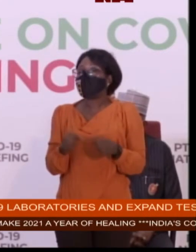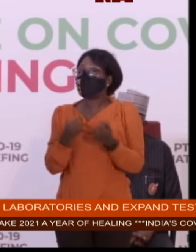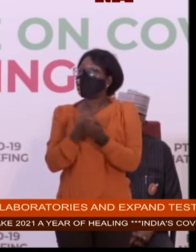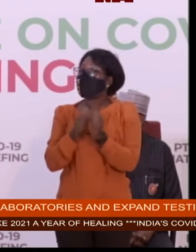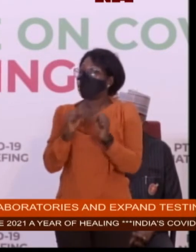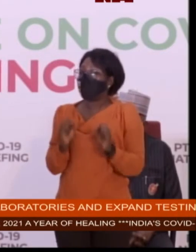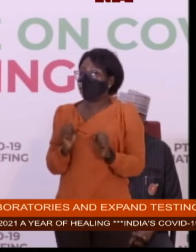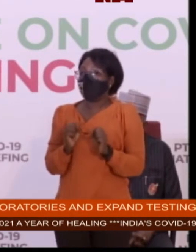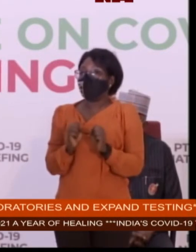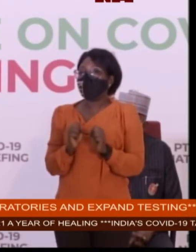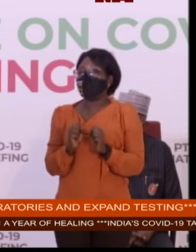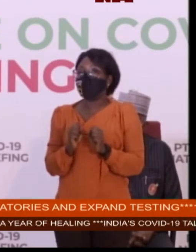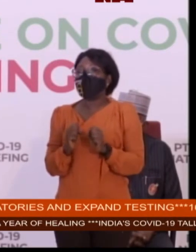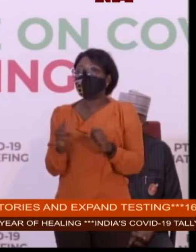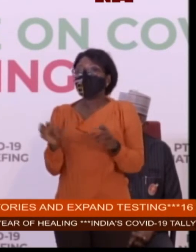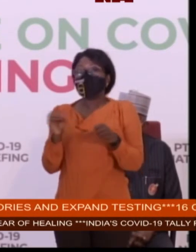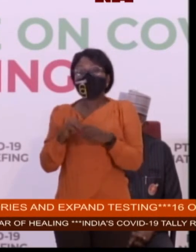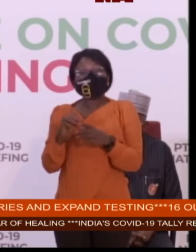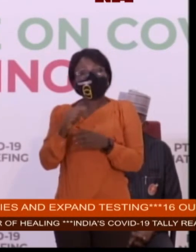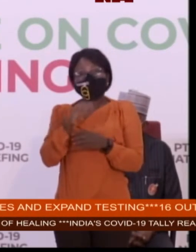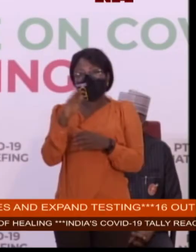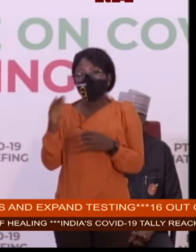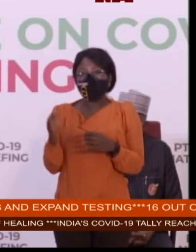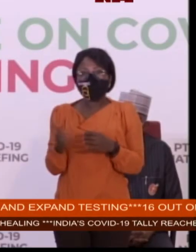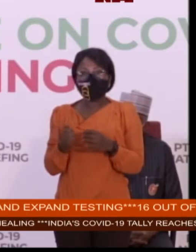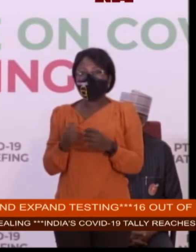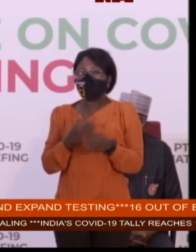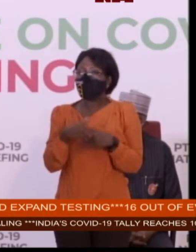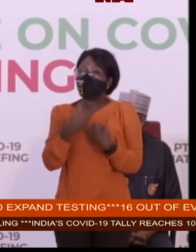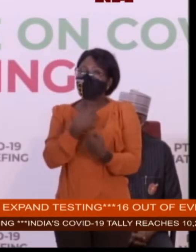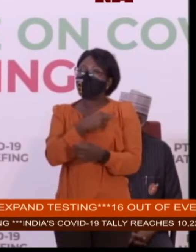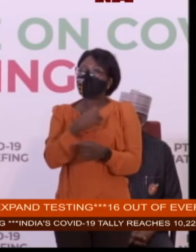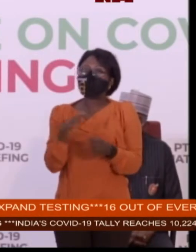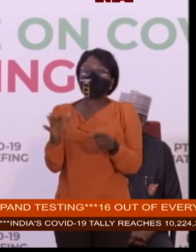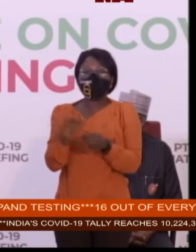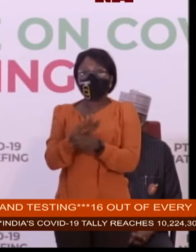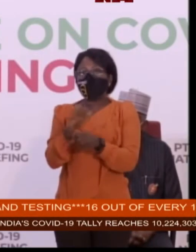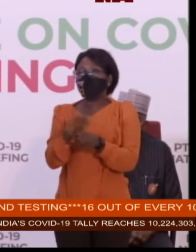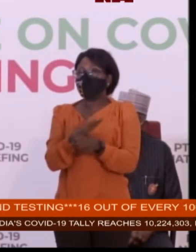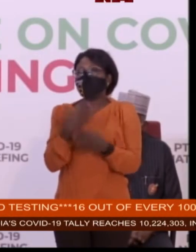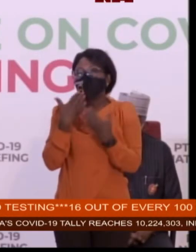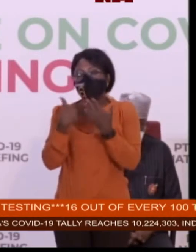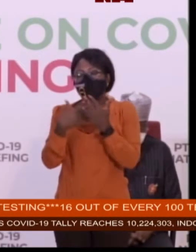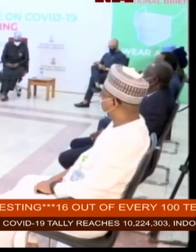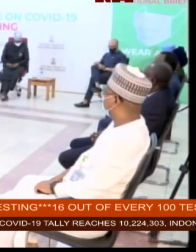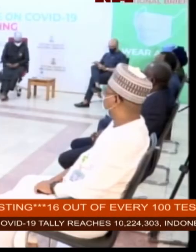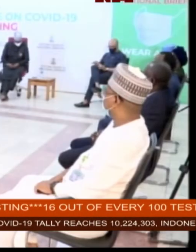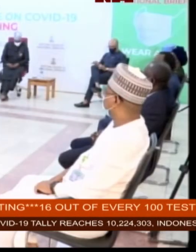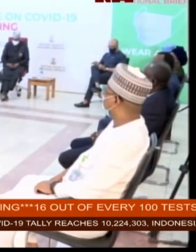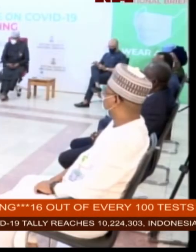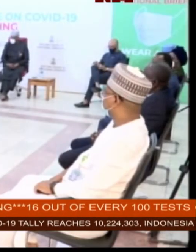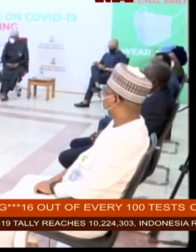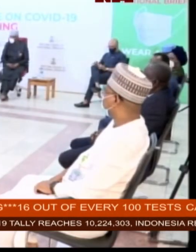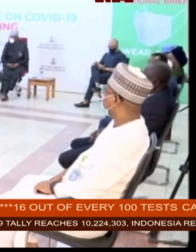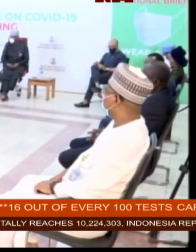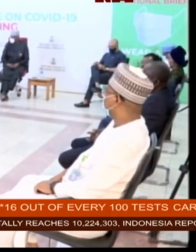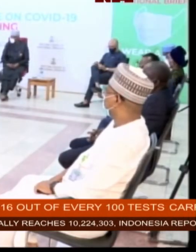ka aske shi ma ka huta sai kuma ya daidaita Allah ya kiyaye assalamu alaikum